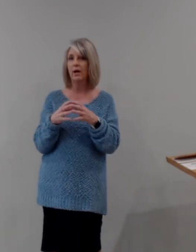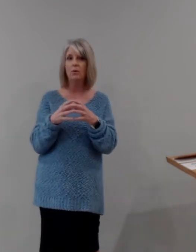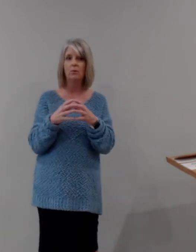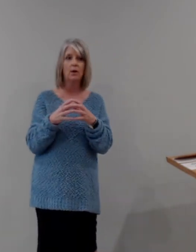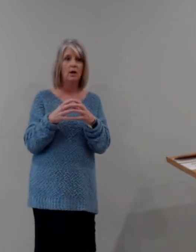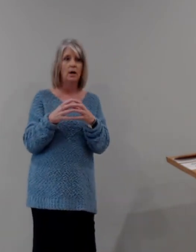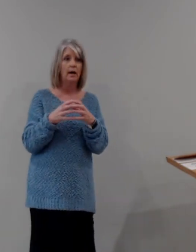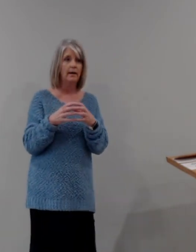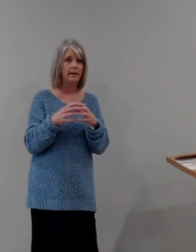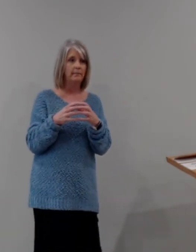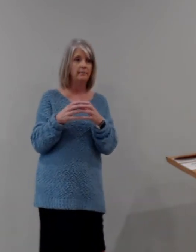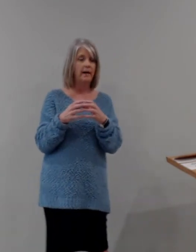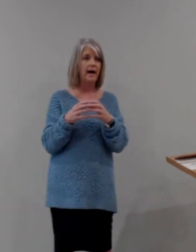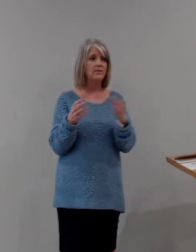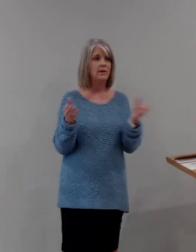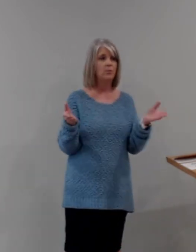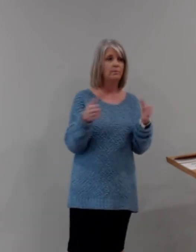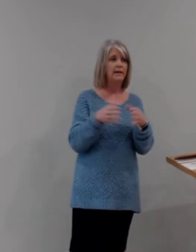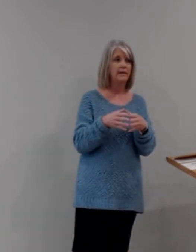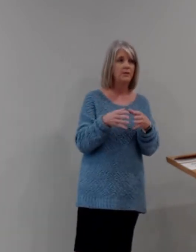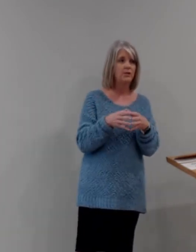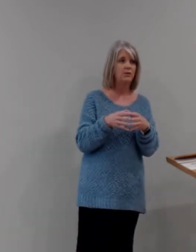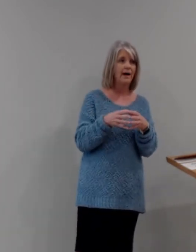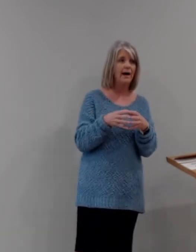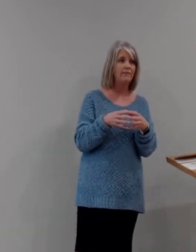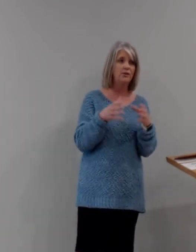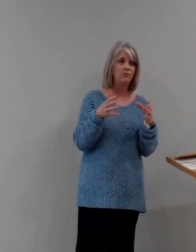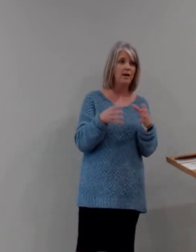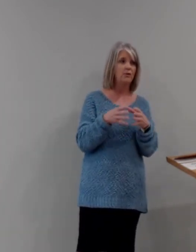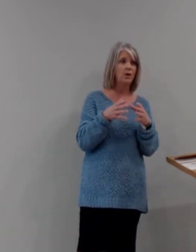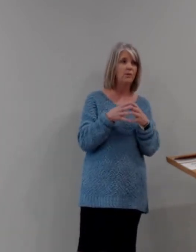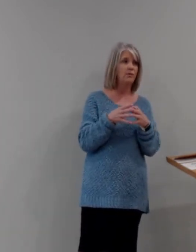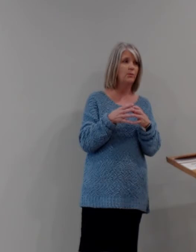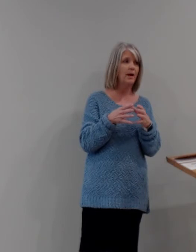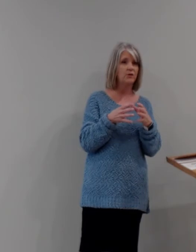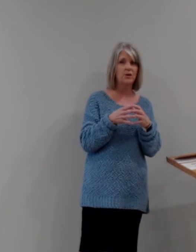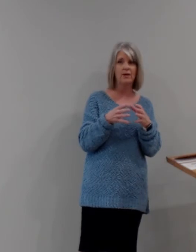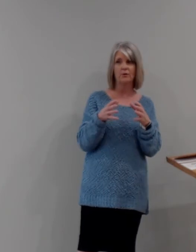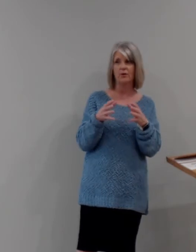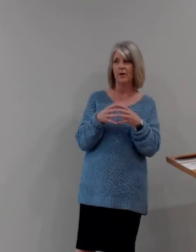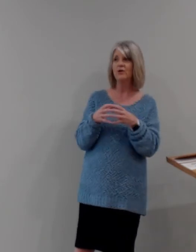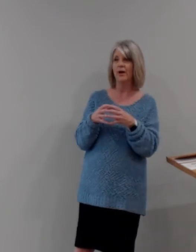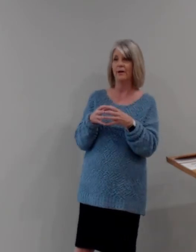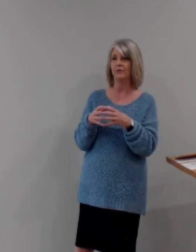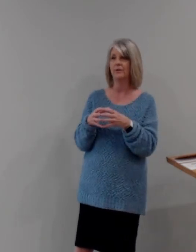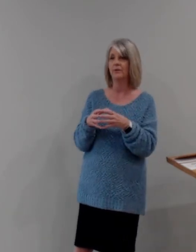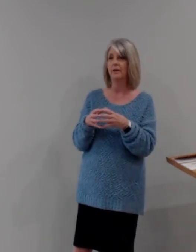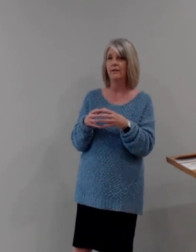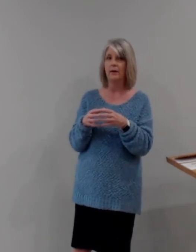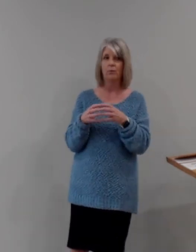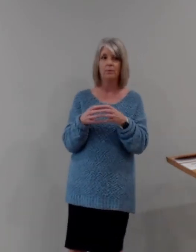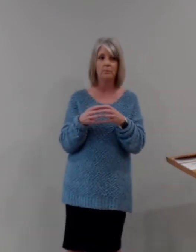know how someone may come into your life, and you never know if you will have a child or a grandchild that will be born